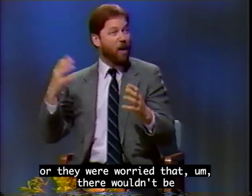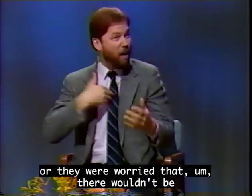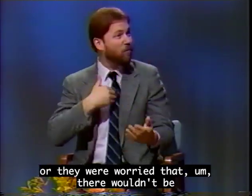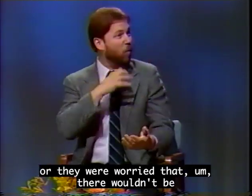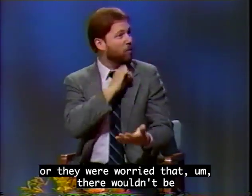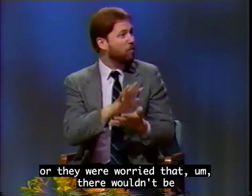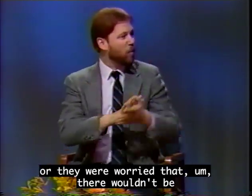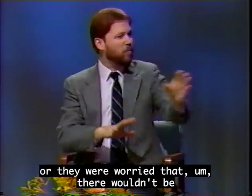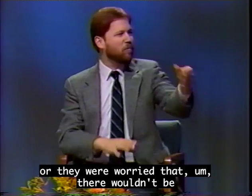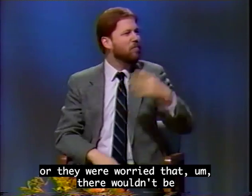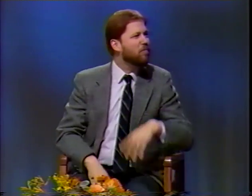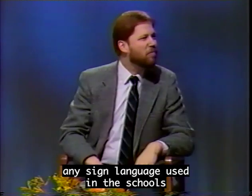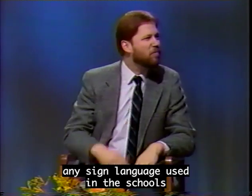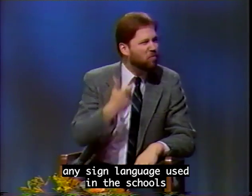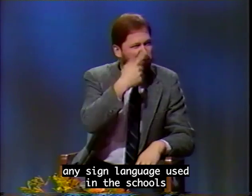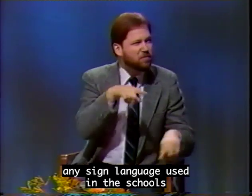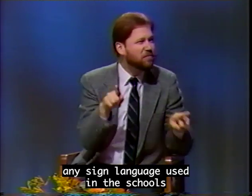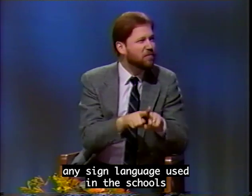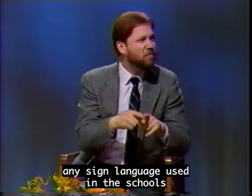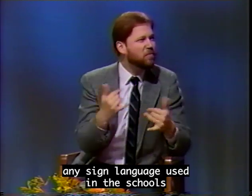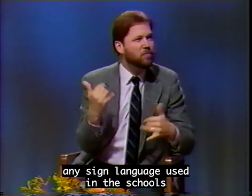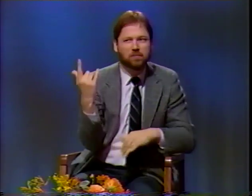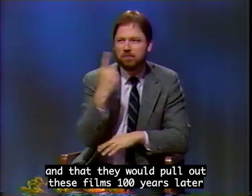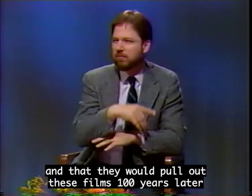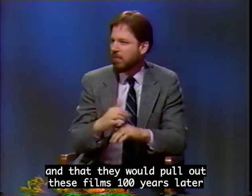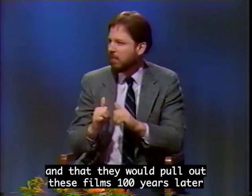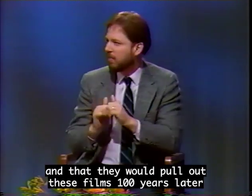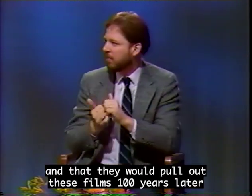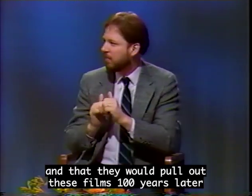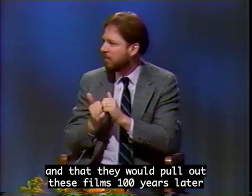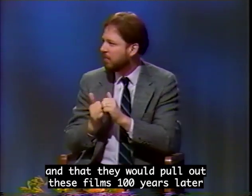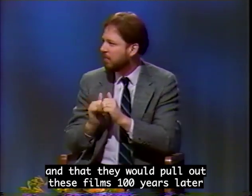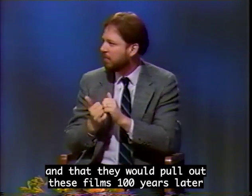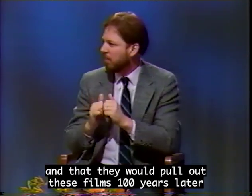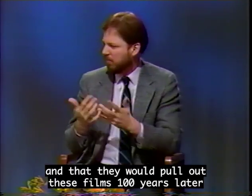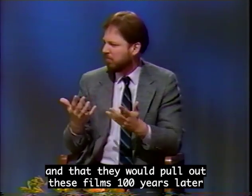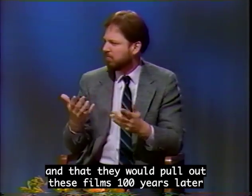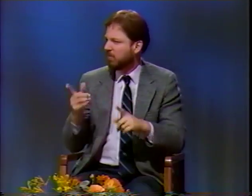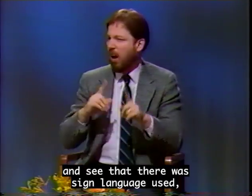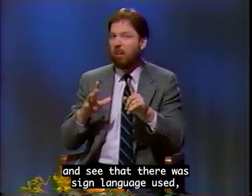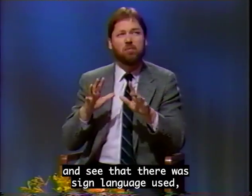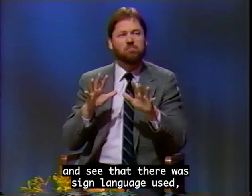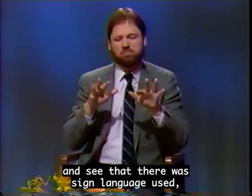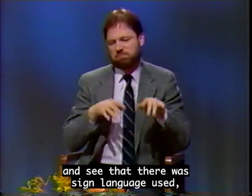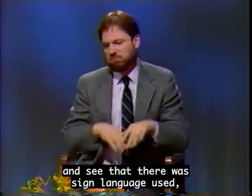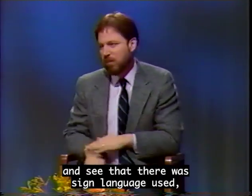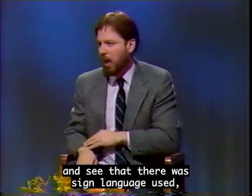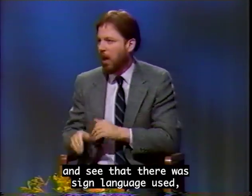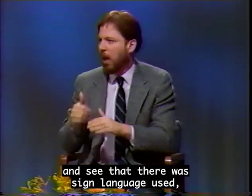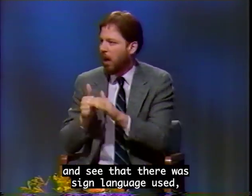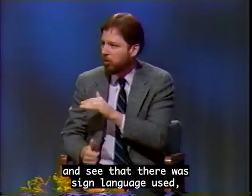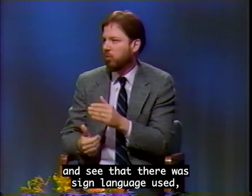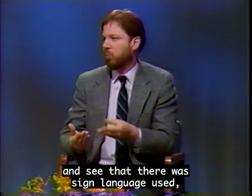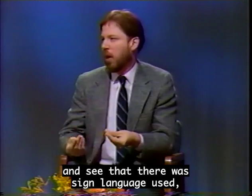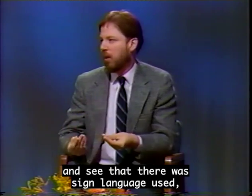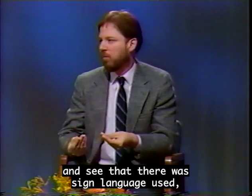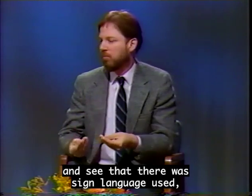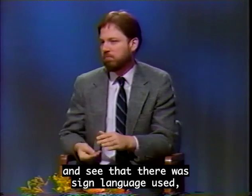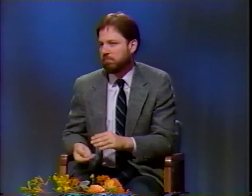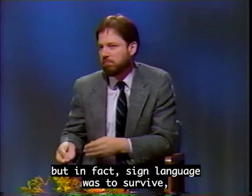they were worried that there wouldn't be any sign language used in the schools, and that they would pull out these films 100 years later and see that there was sign language used. But